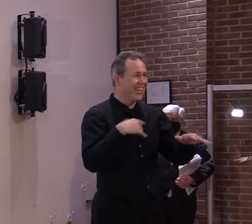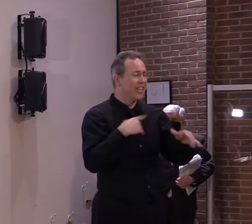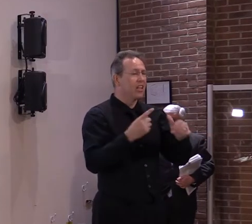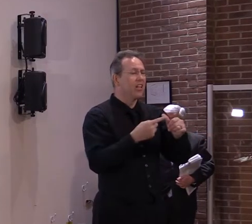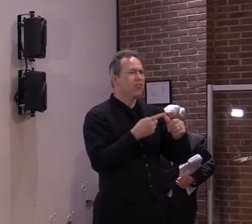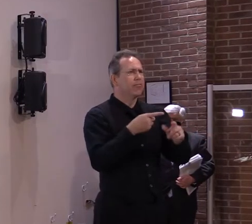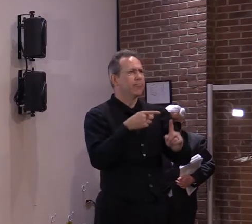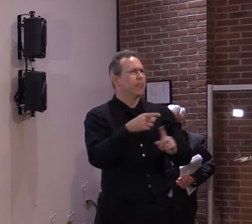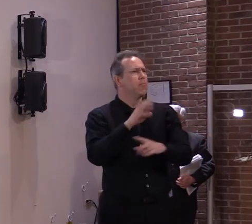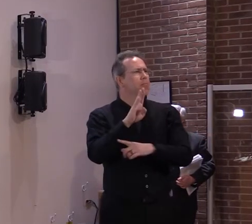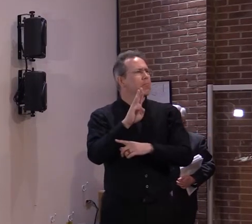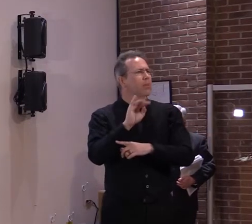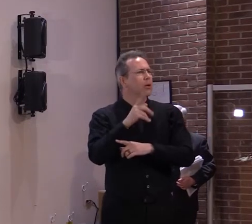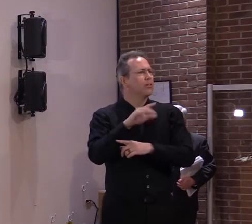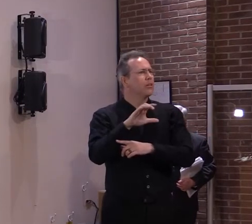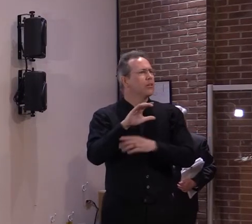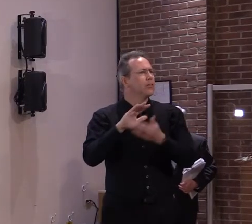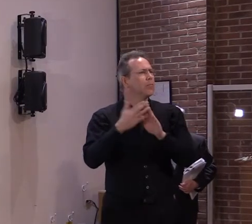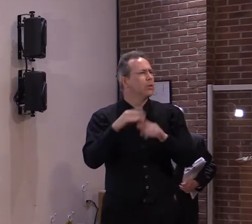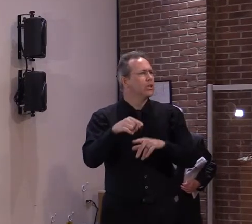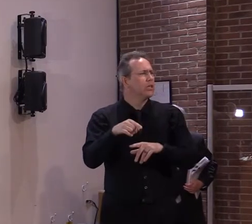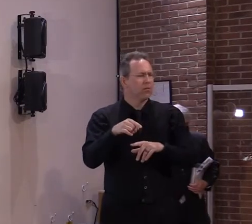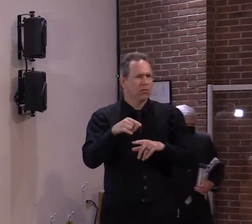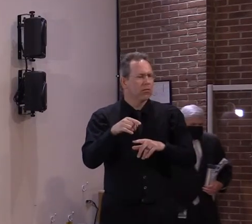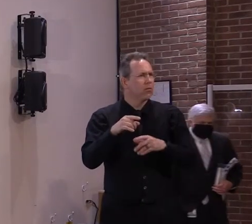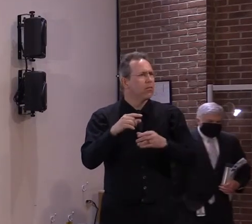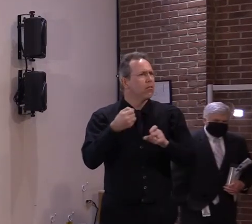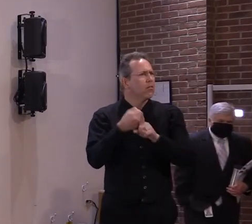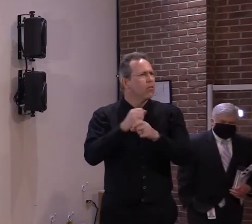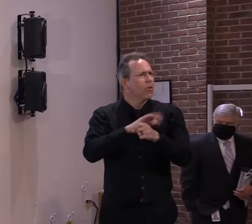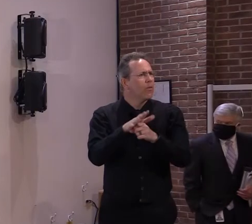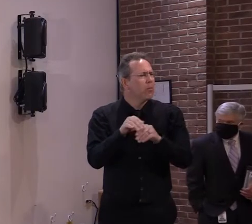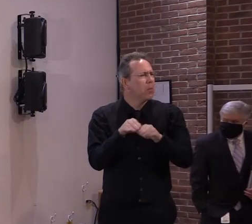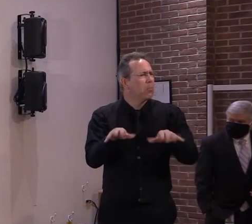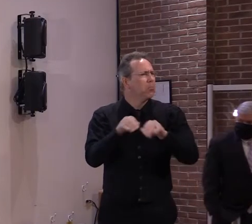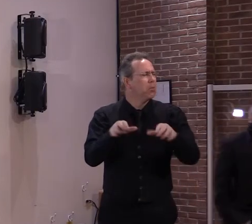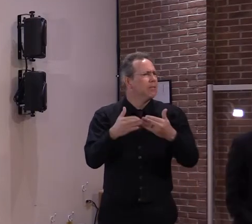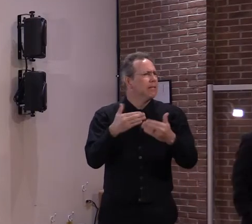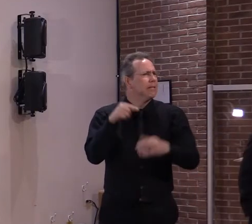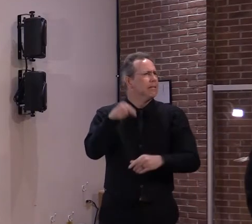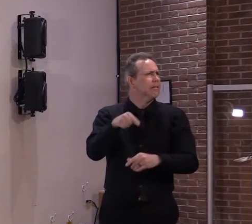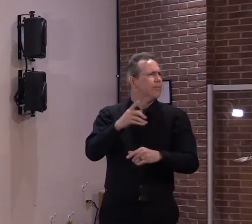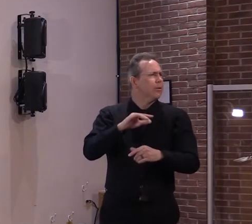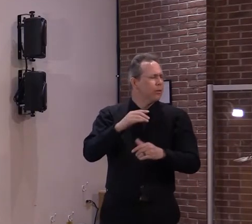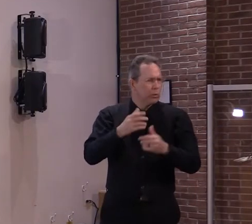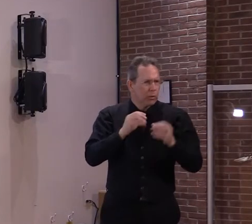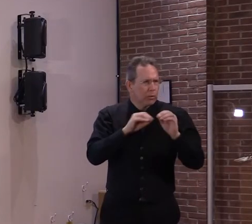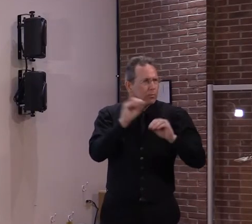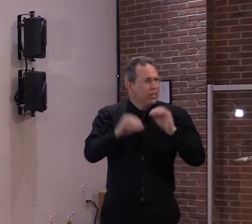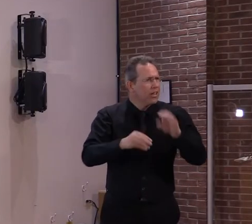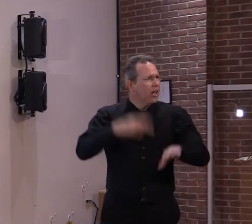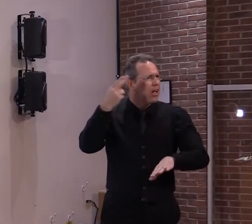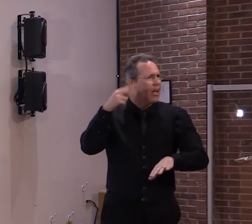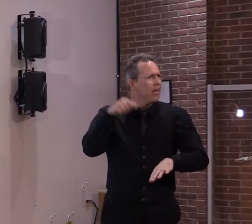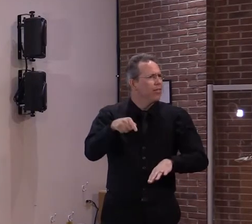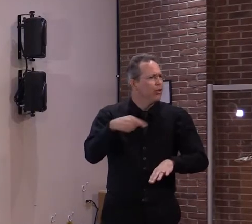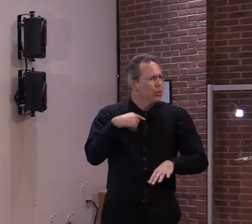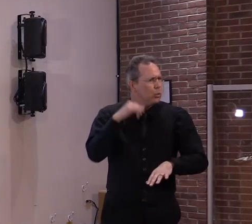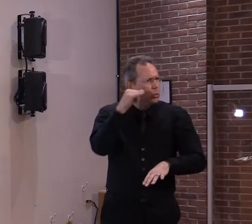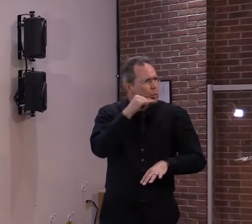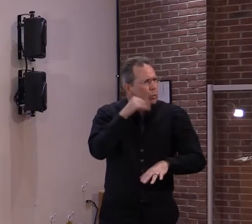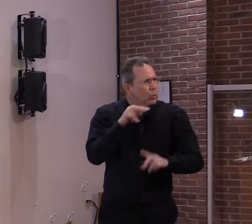has been disproportionate to the size of that community in Vermont and disproportionate to